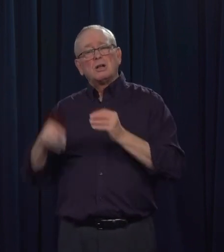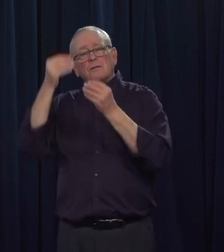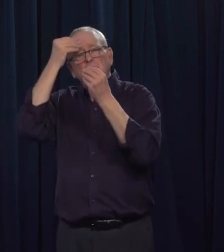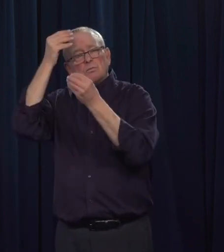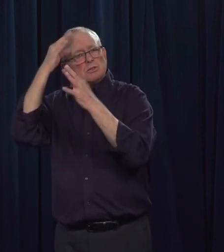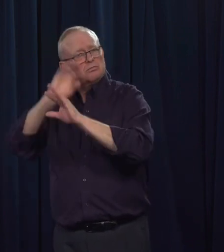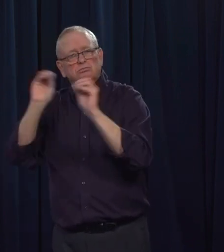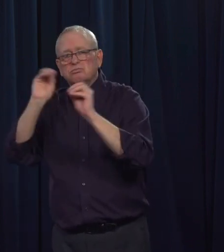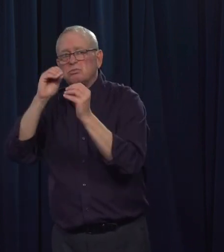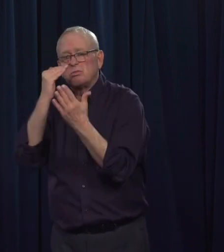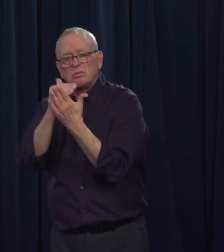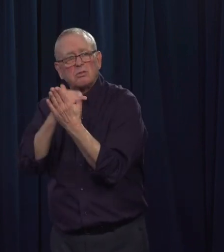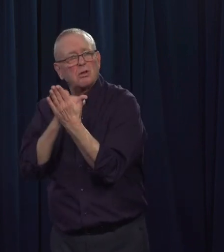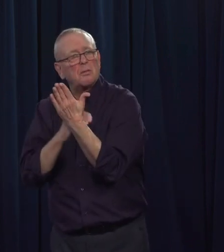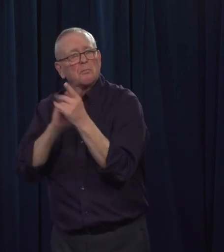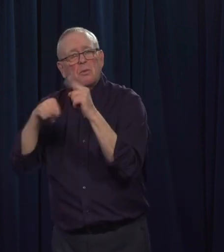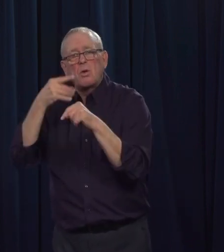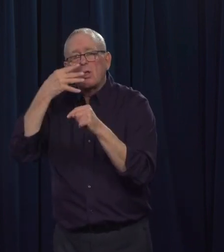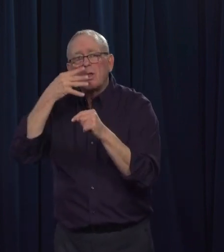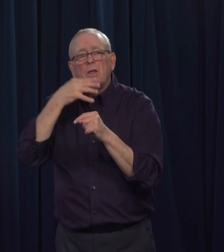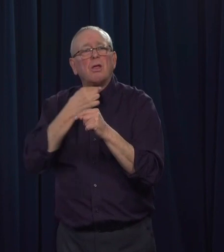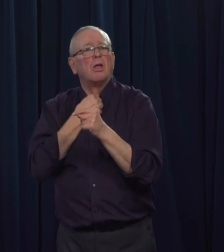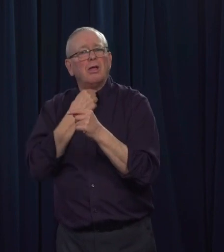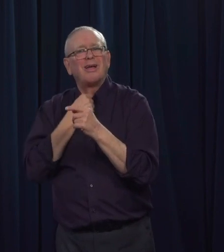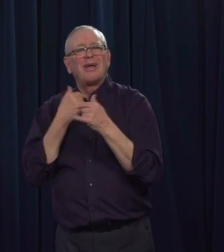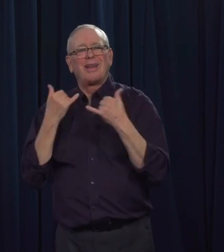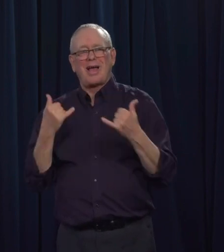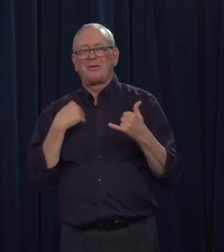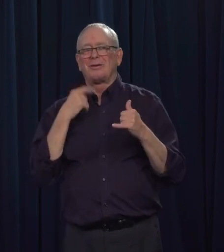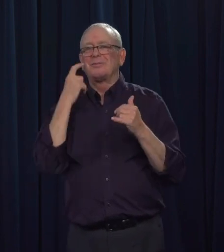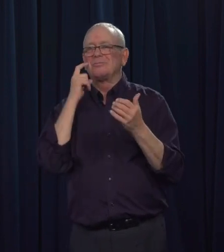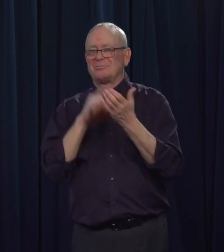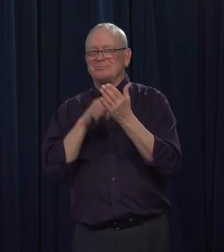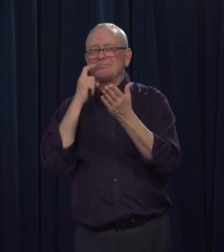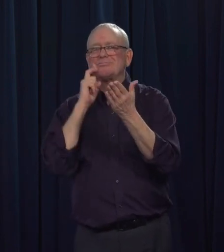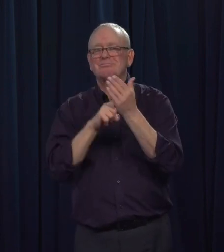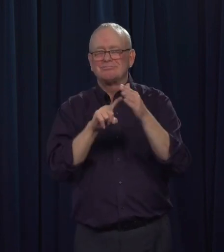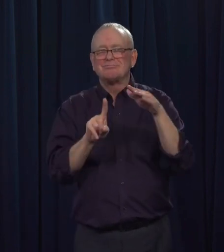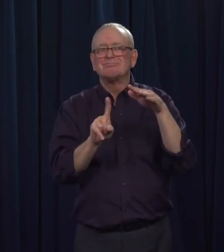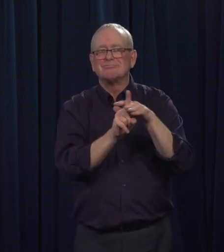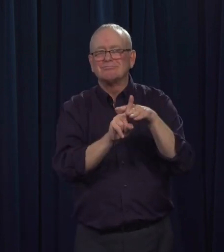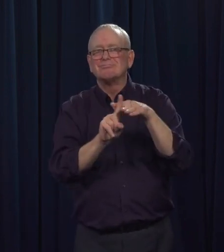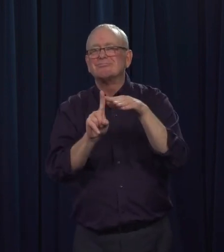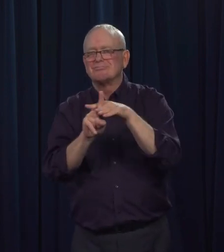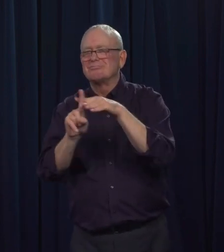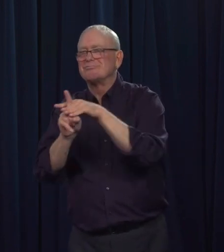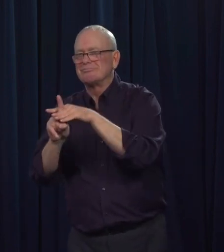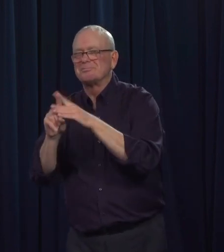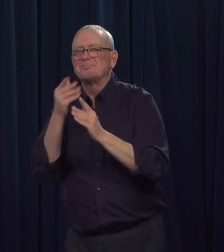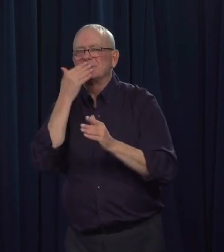healthcare professionals and their patients. So we're going to go to the phone again. Operator, could you patch to the next question, please?